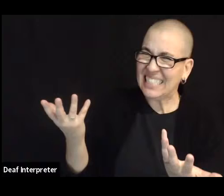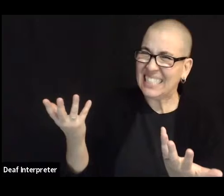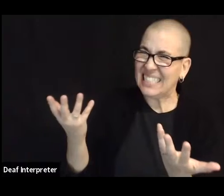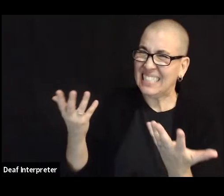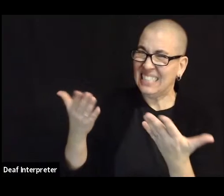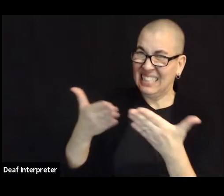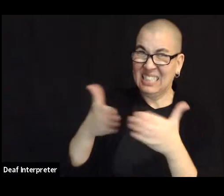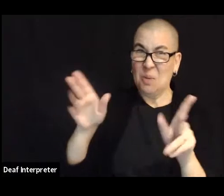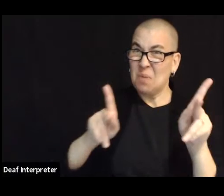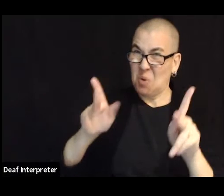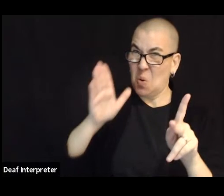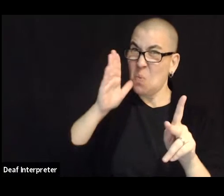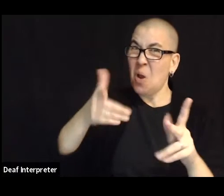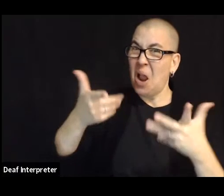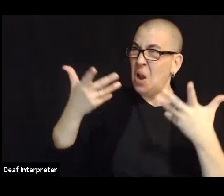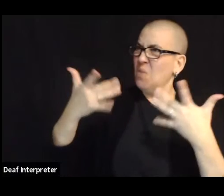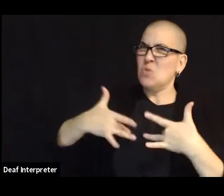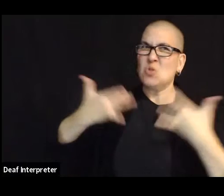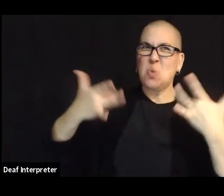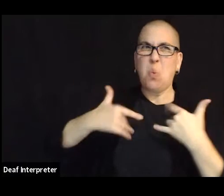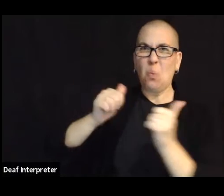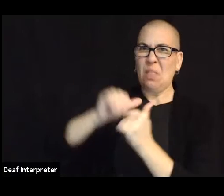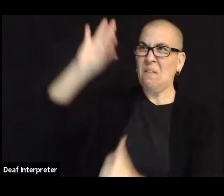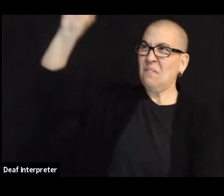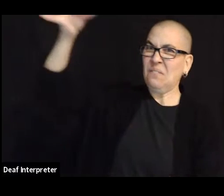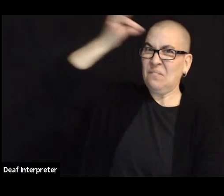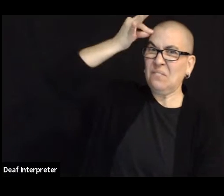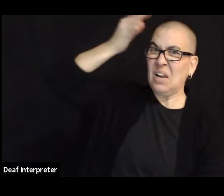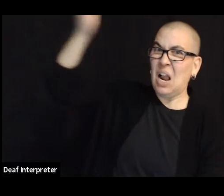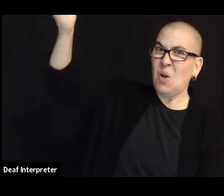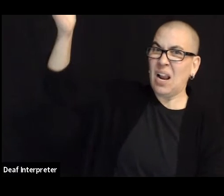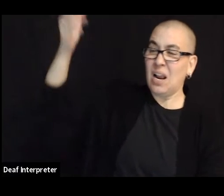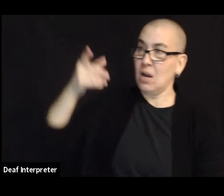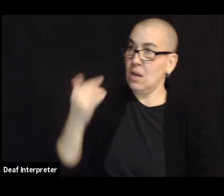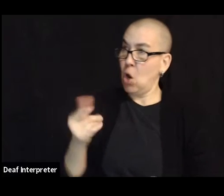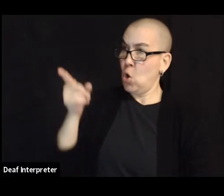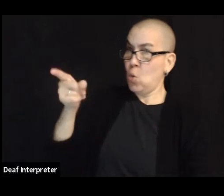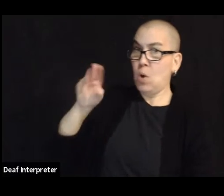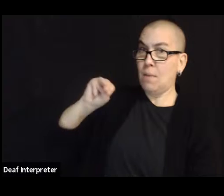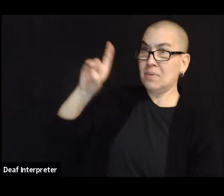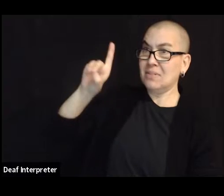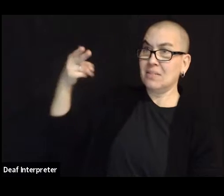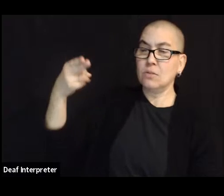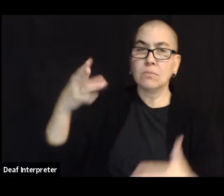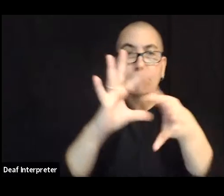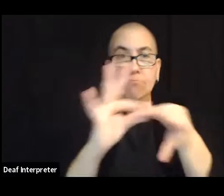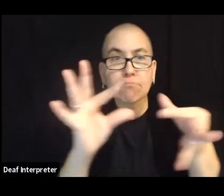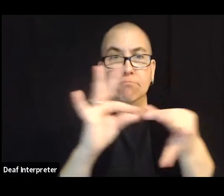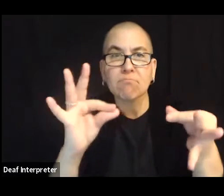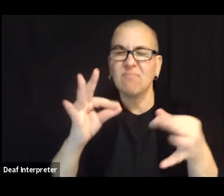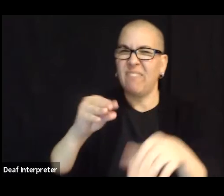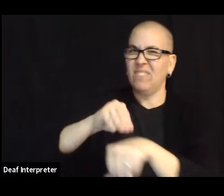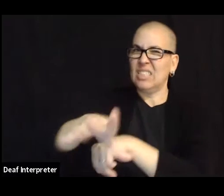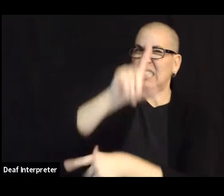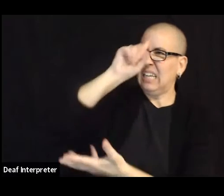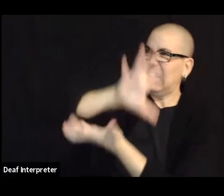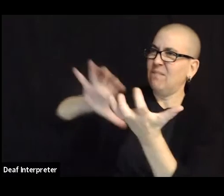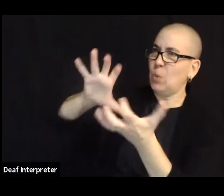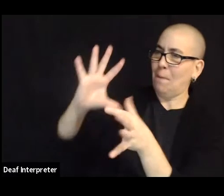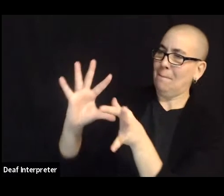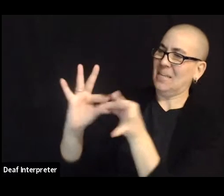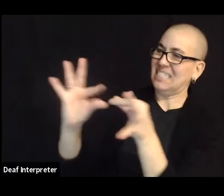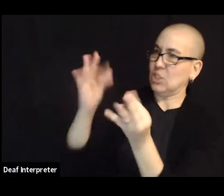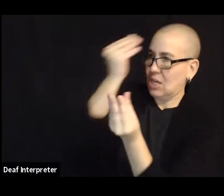you tell the public today just about this confusing messaging? Well, this is Jan. I'll start, and I think it's a very